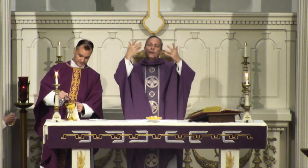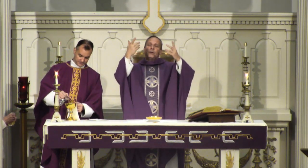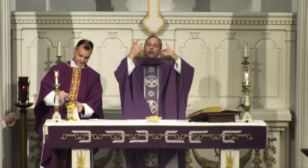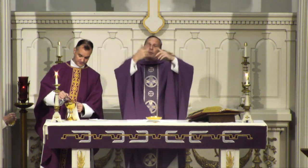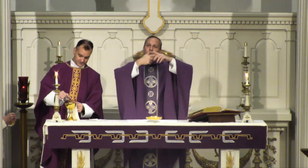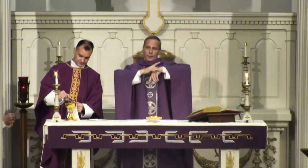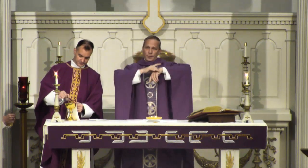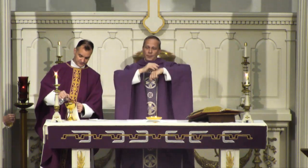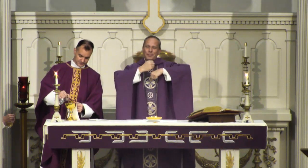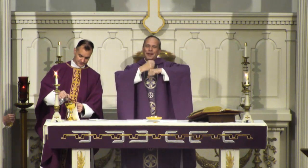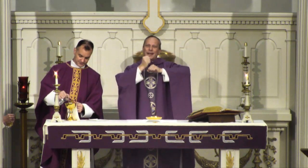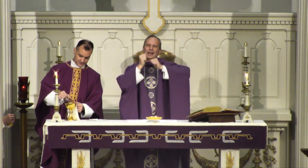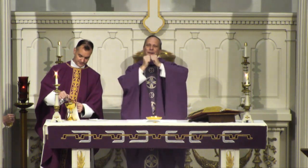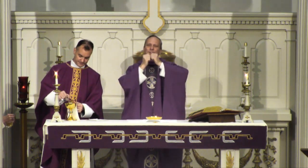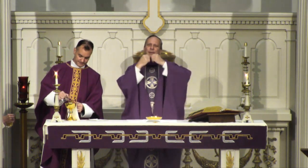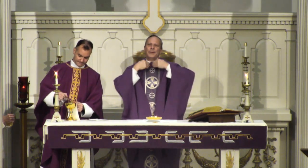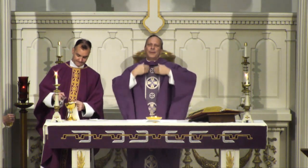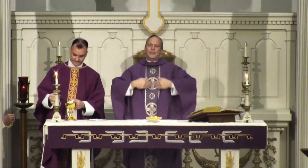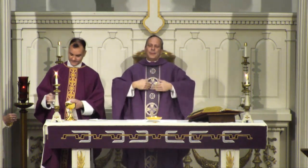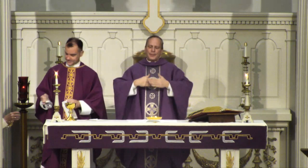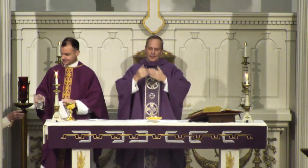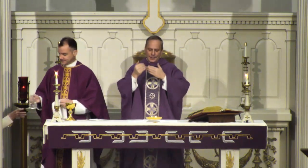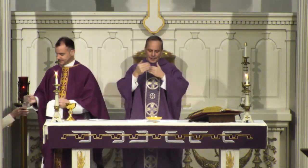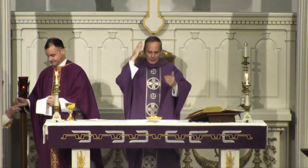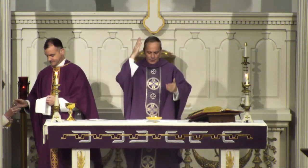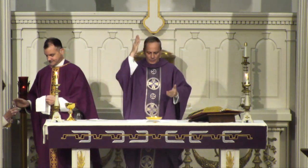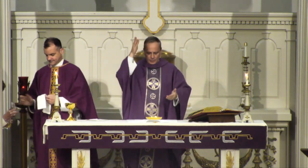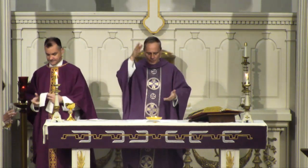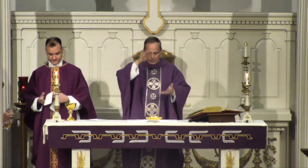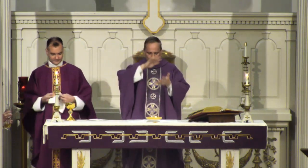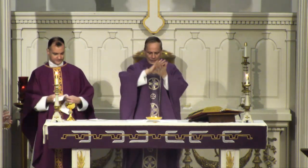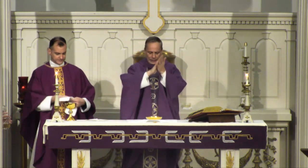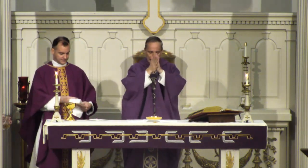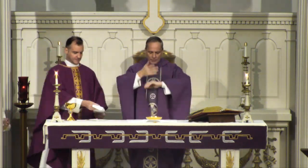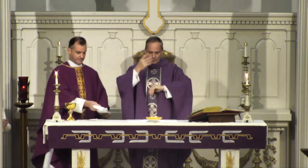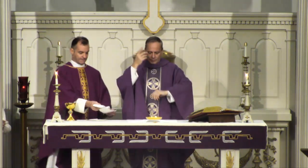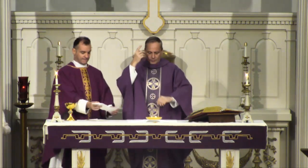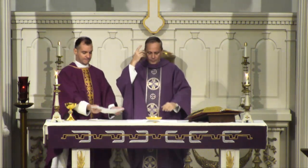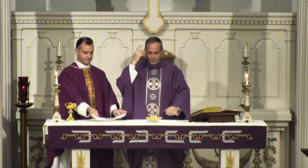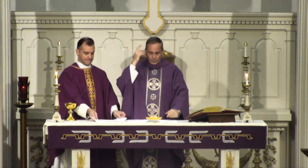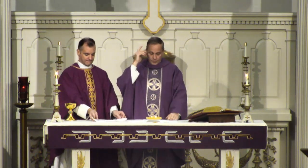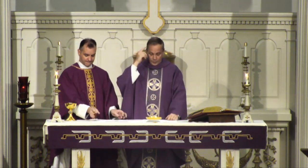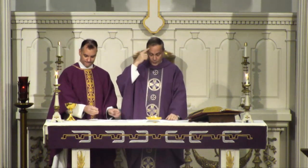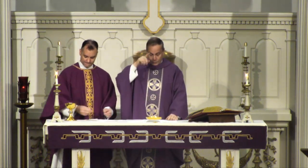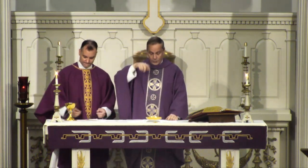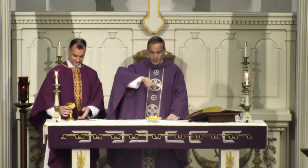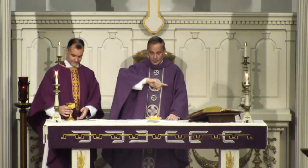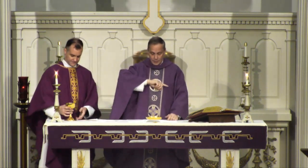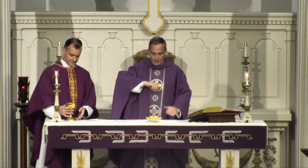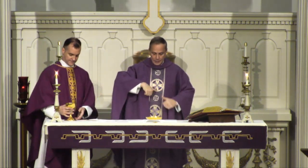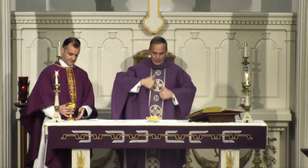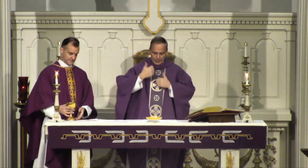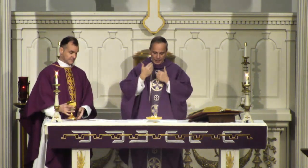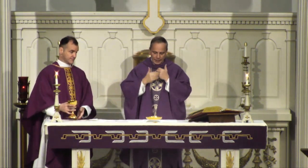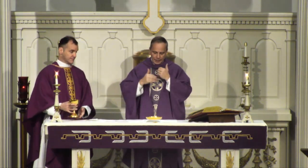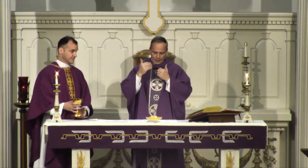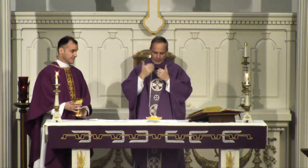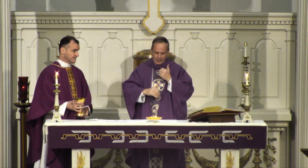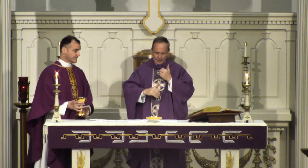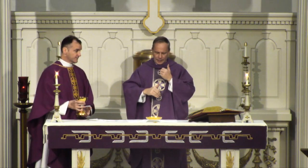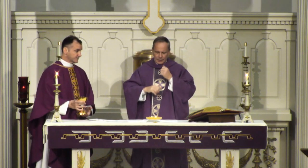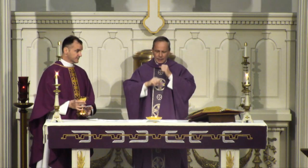you, fruit of the earth and work of human hands. It will become for us the bread of